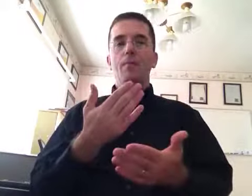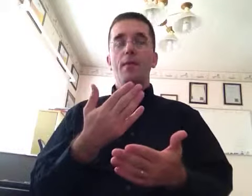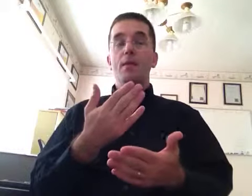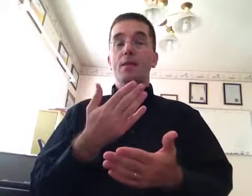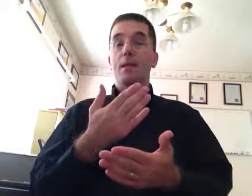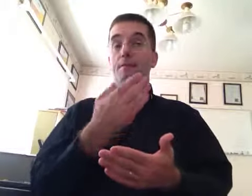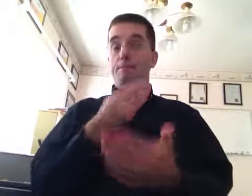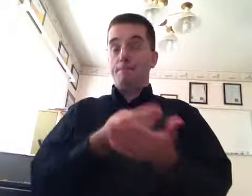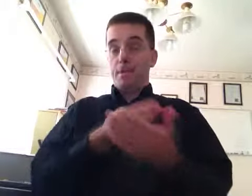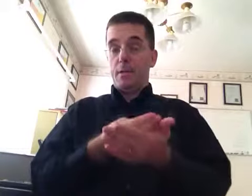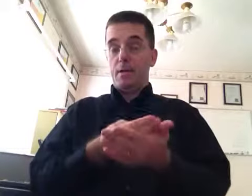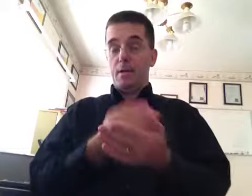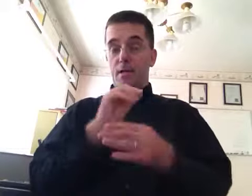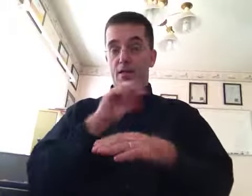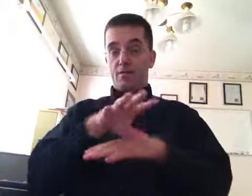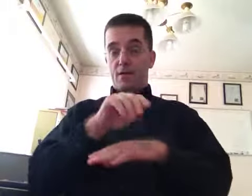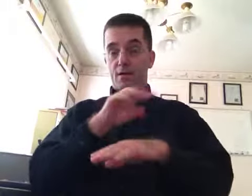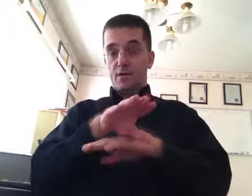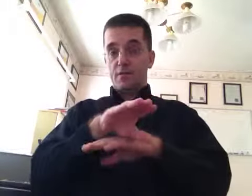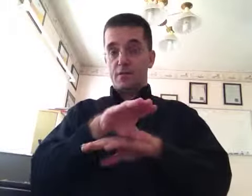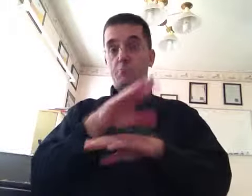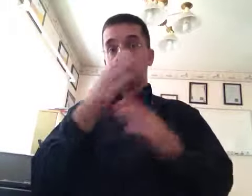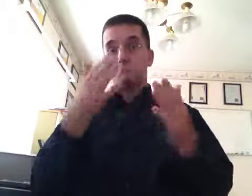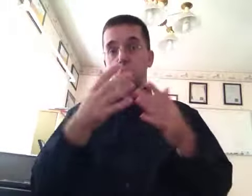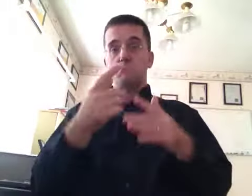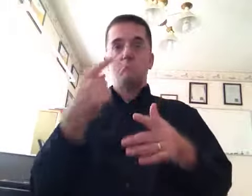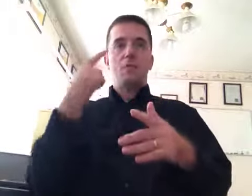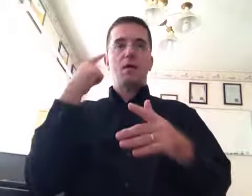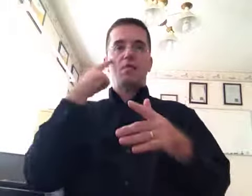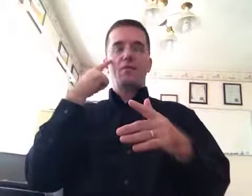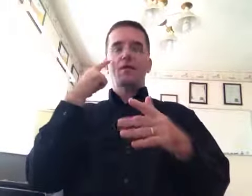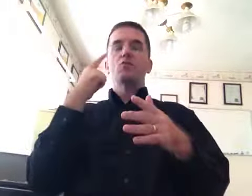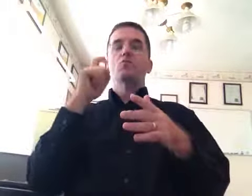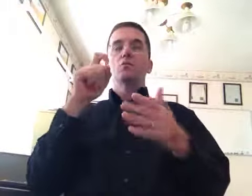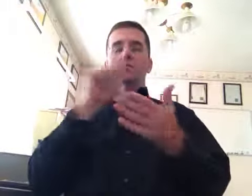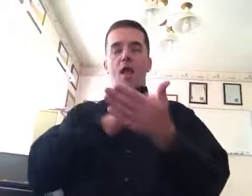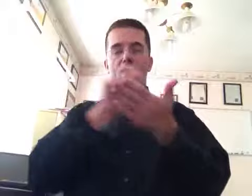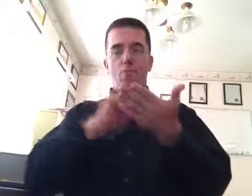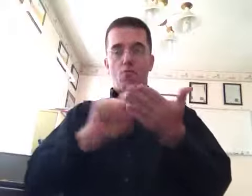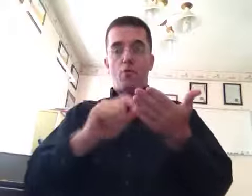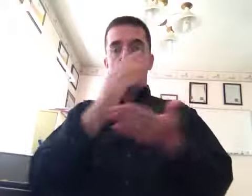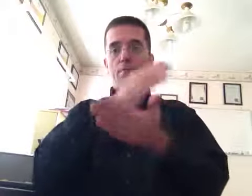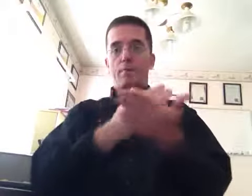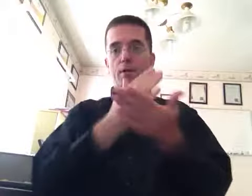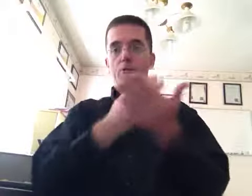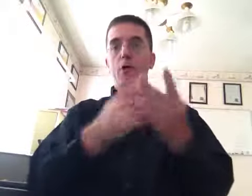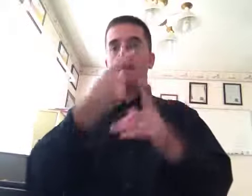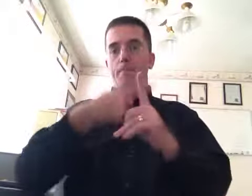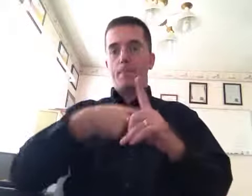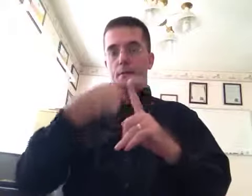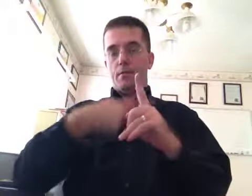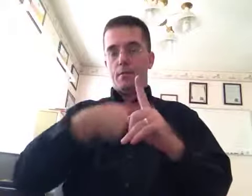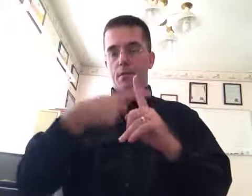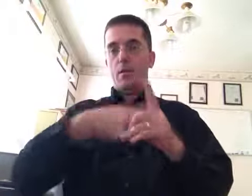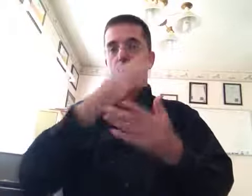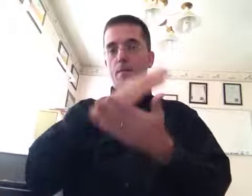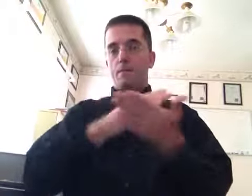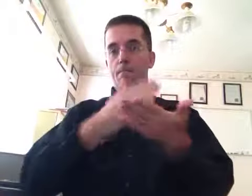I think you need to have them on a written budget where they have monthly budgets to stick